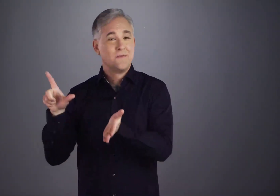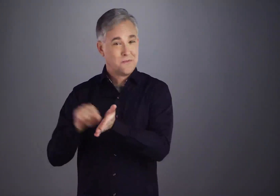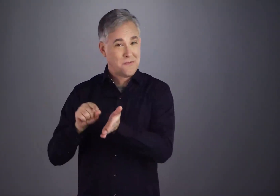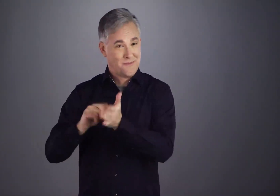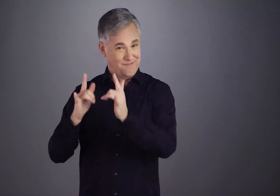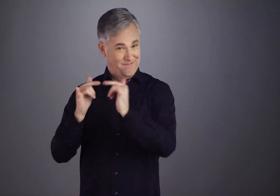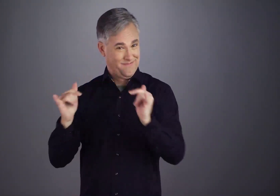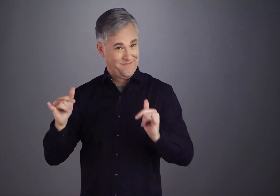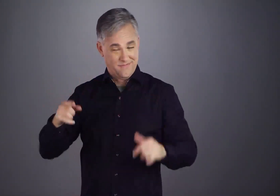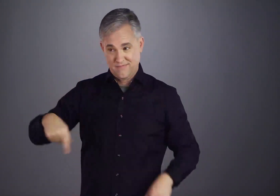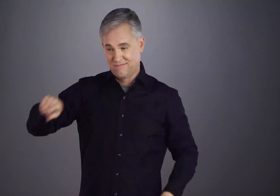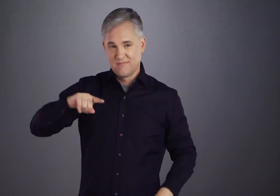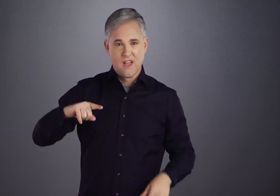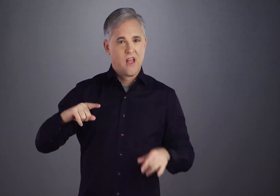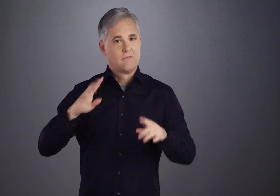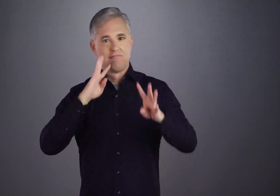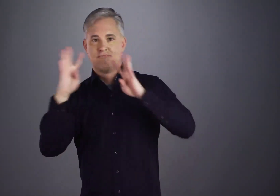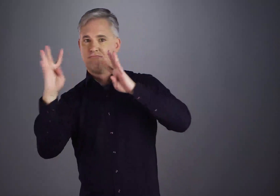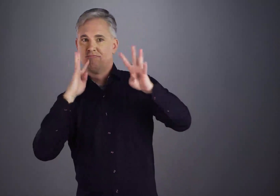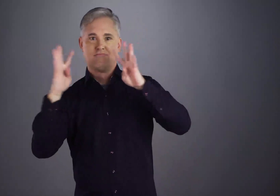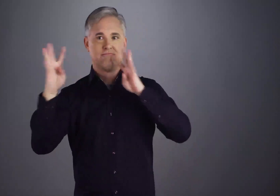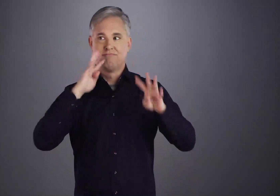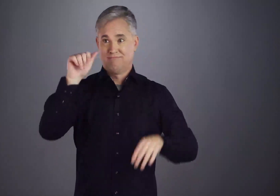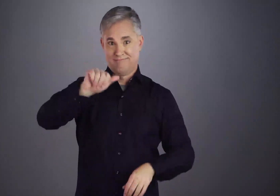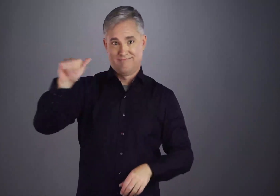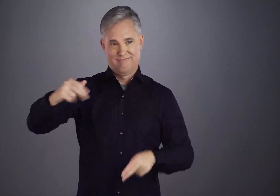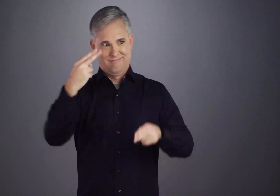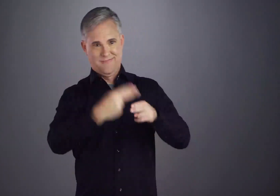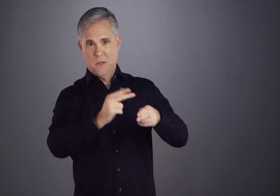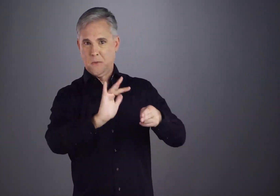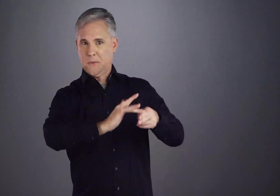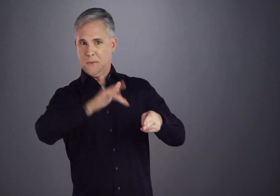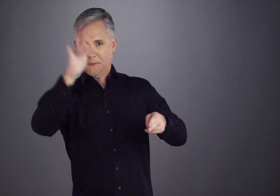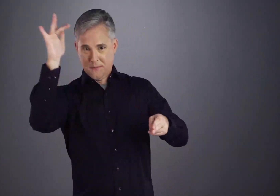innumerable others who became our able and persistent advocates.